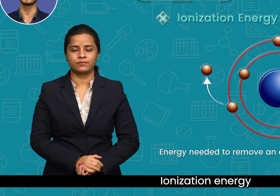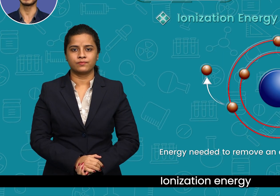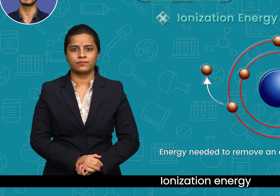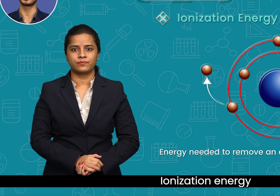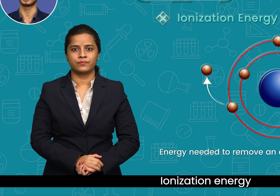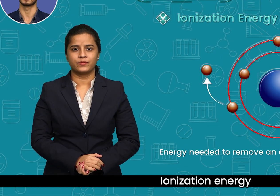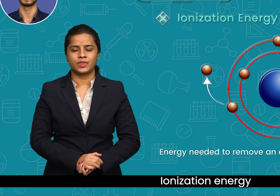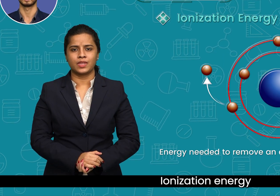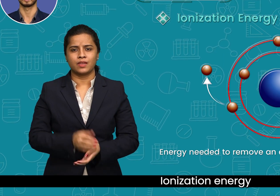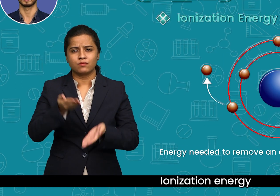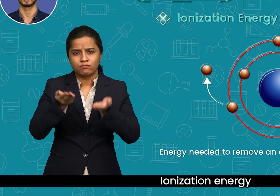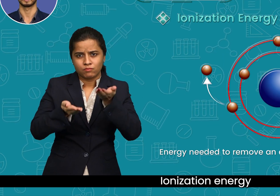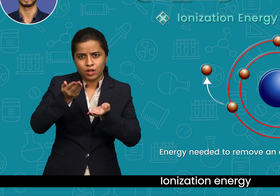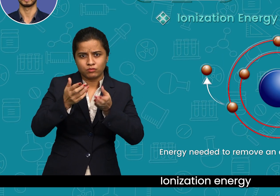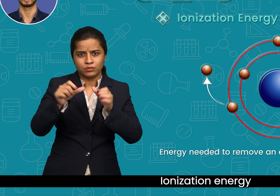ionization energy,